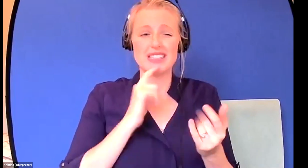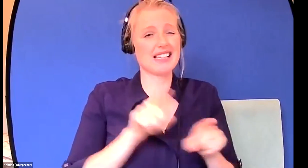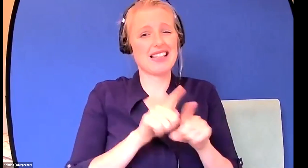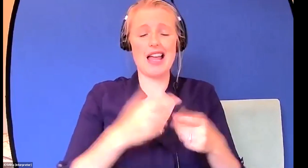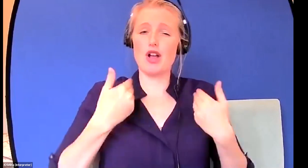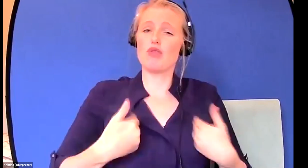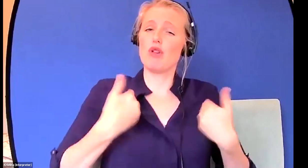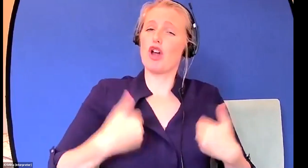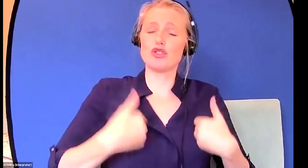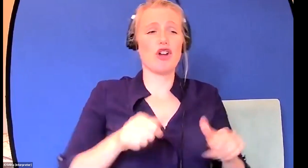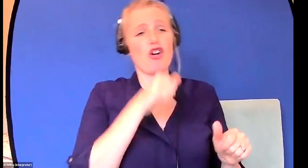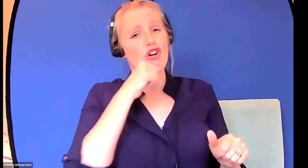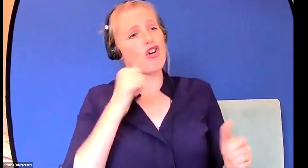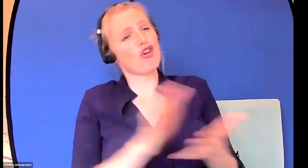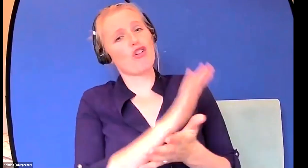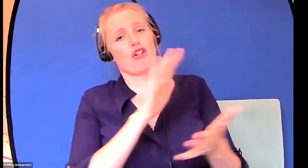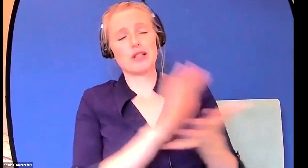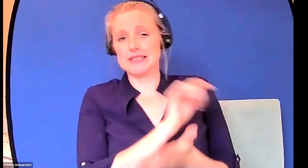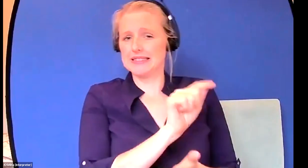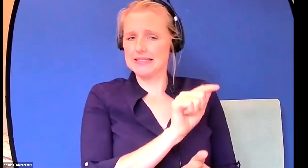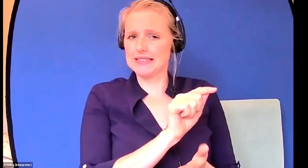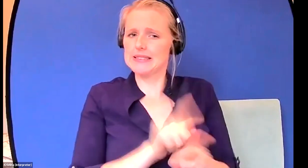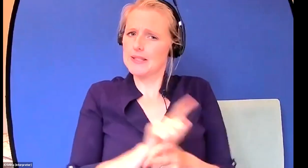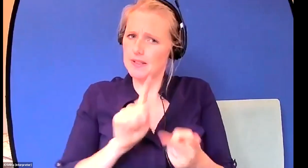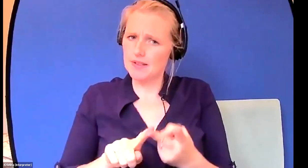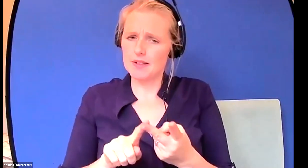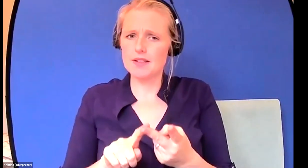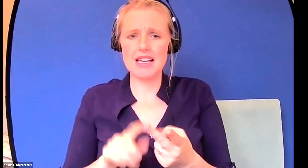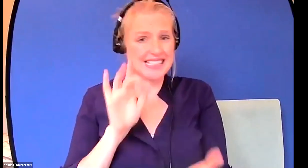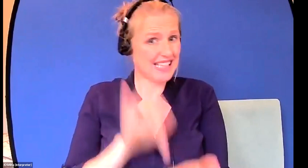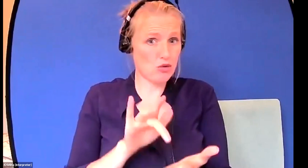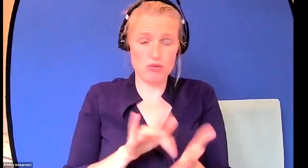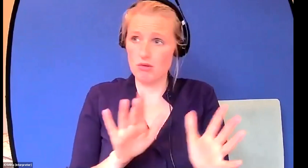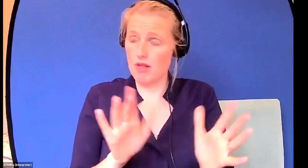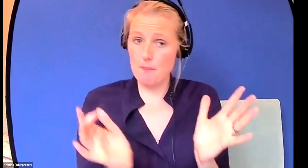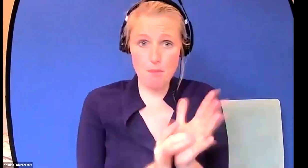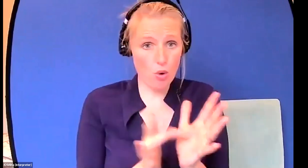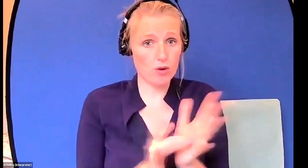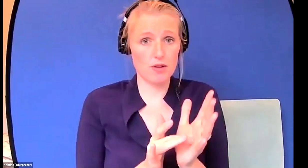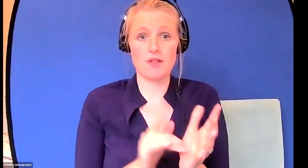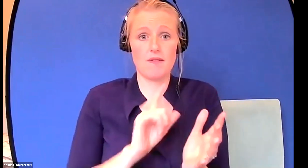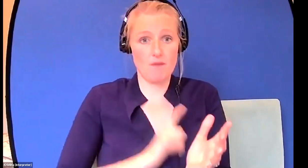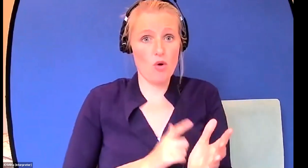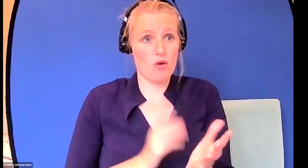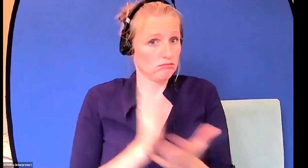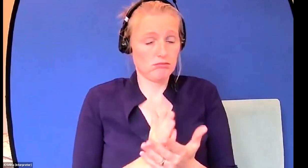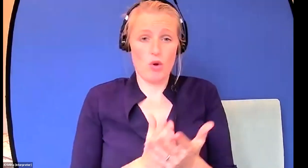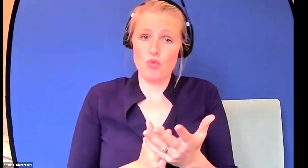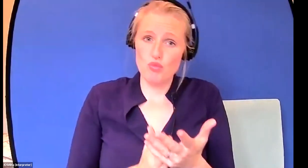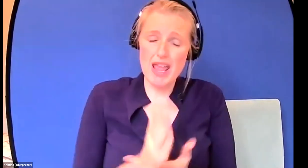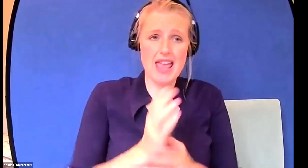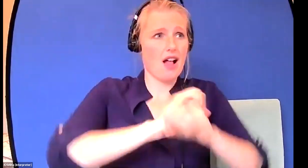pleasure and a vitality, as well as seeing art and culture as central to the formation of real